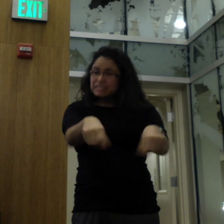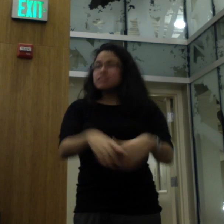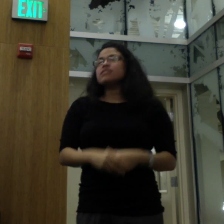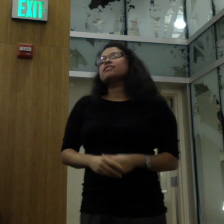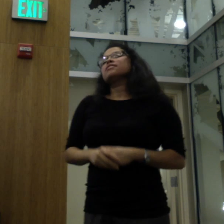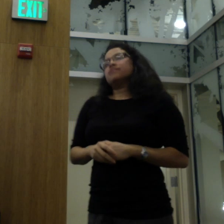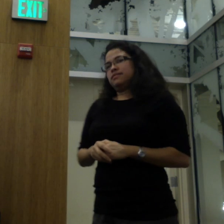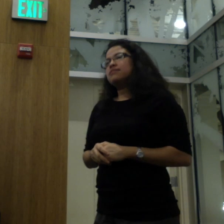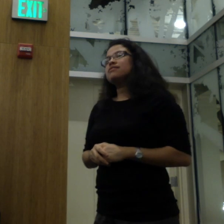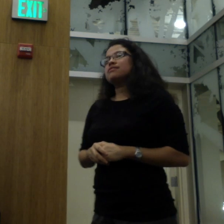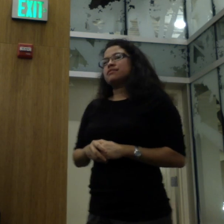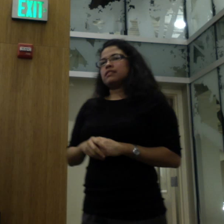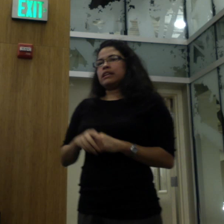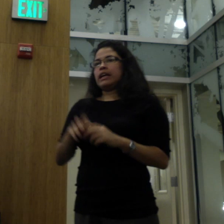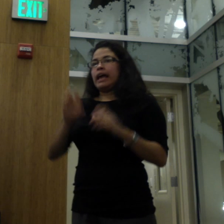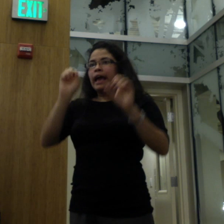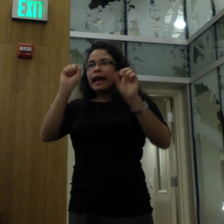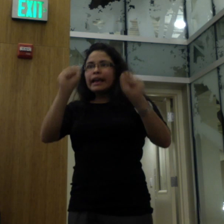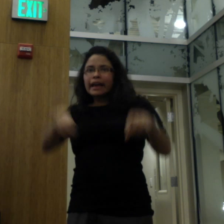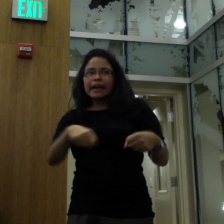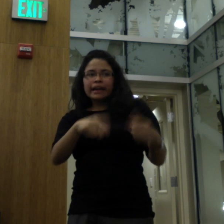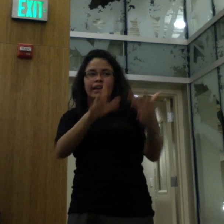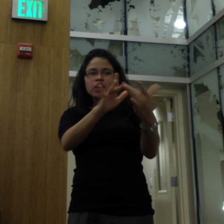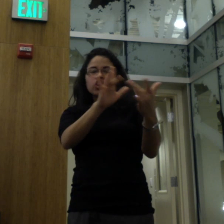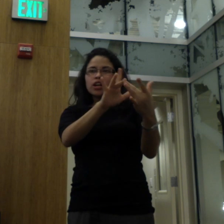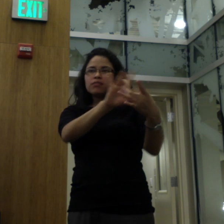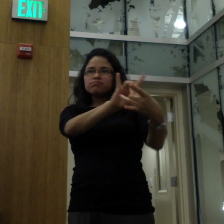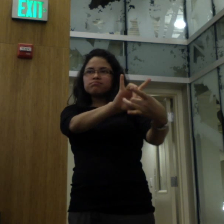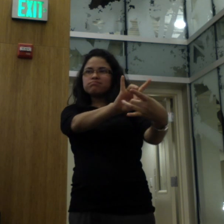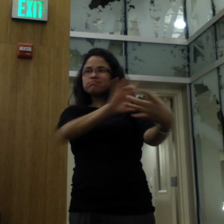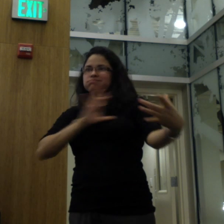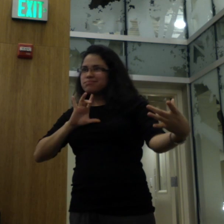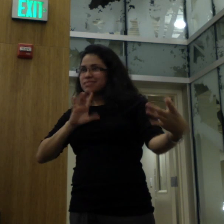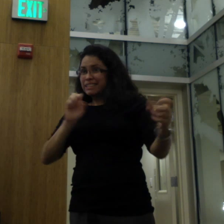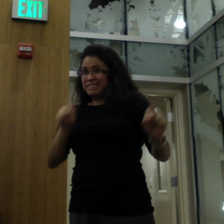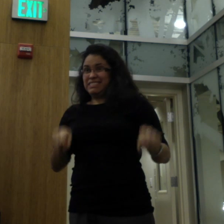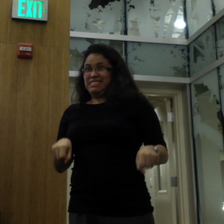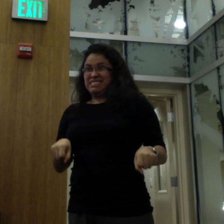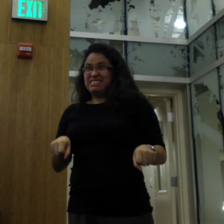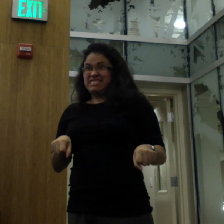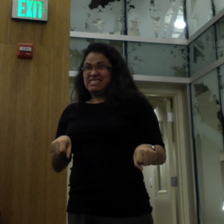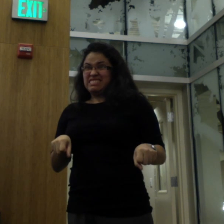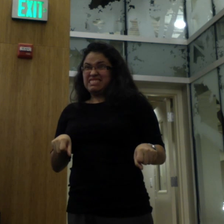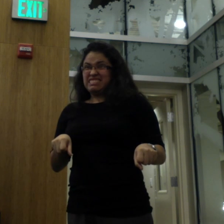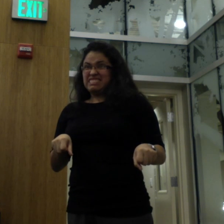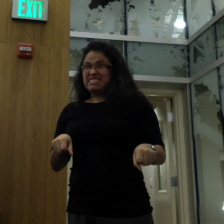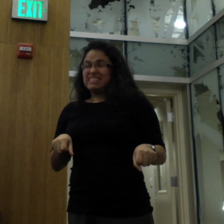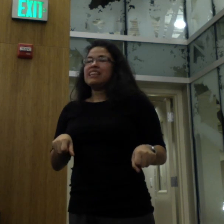Can you unplug? This just goes for everything. You know, backpacking,